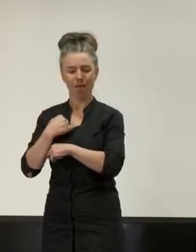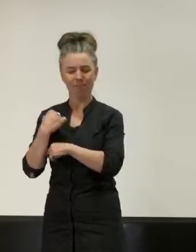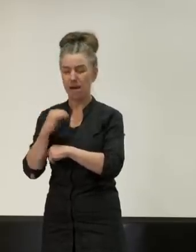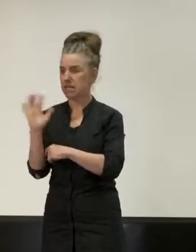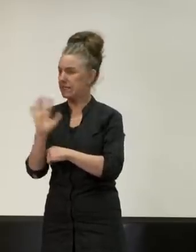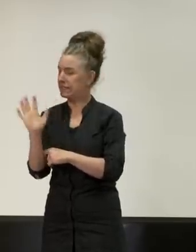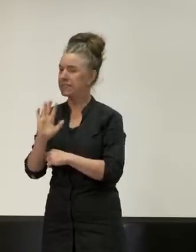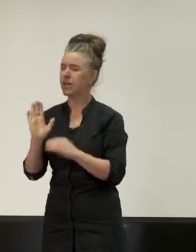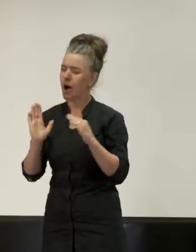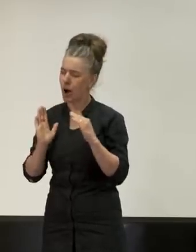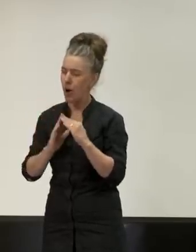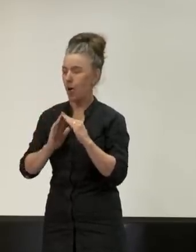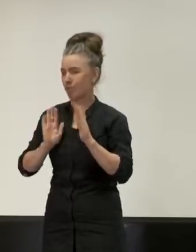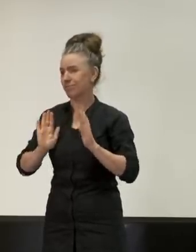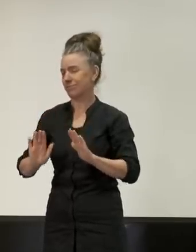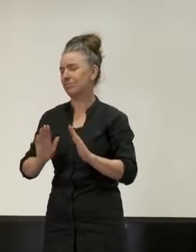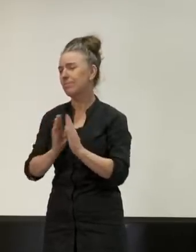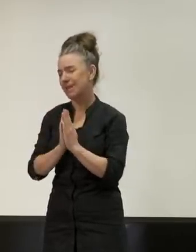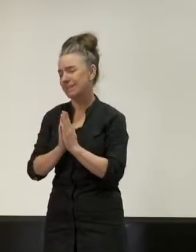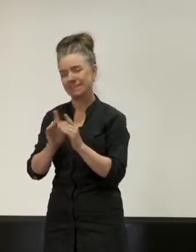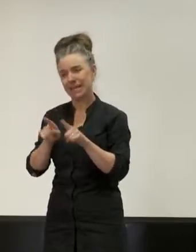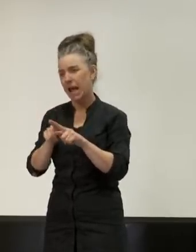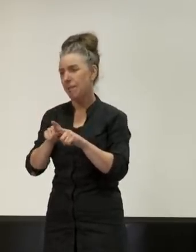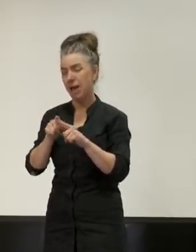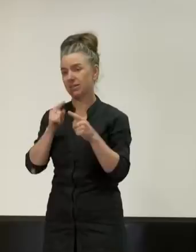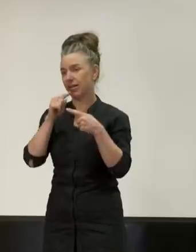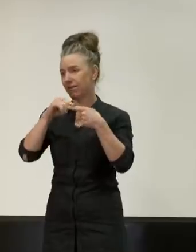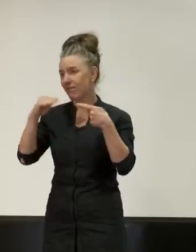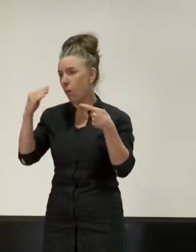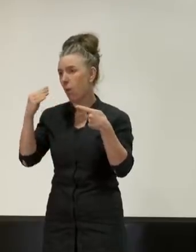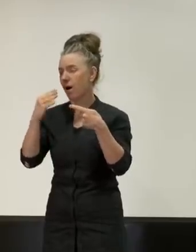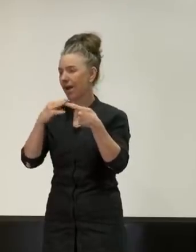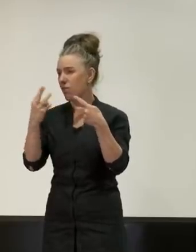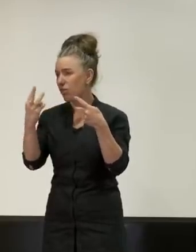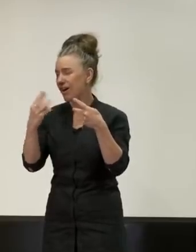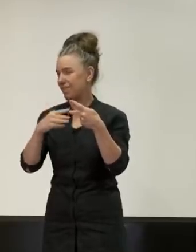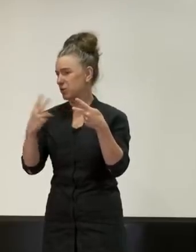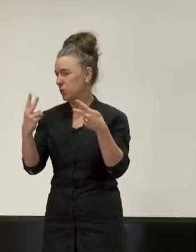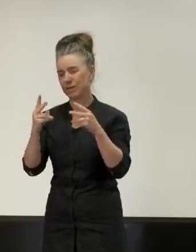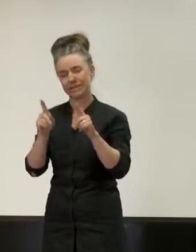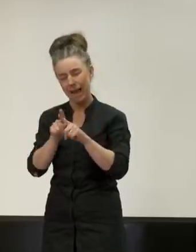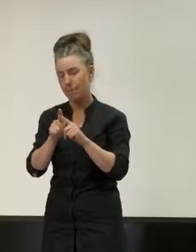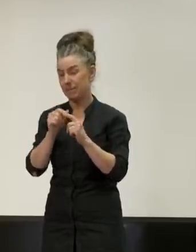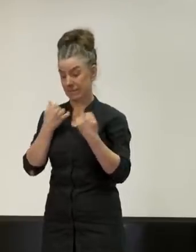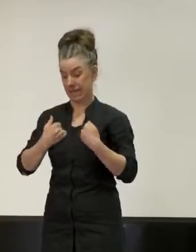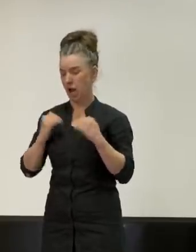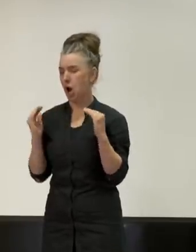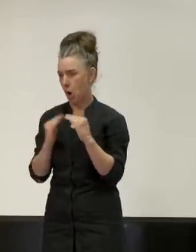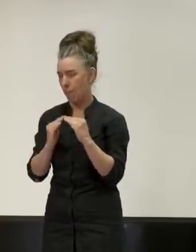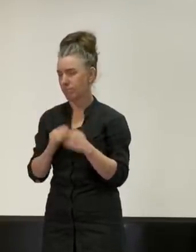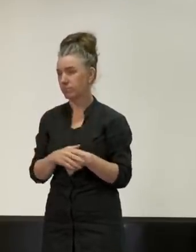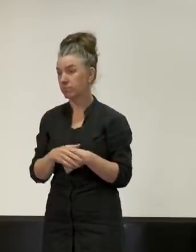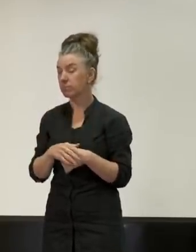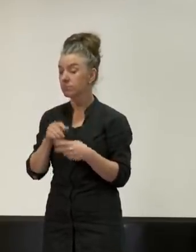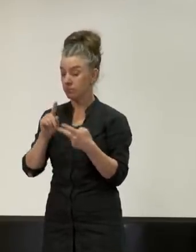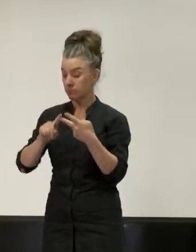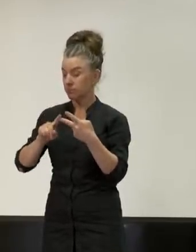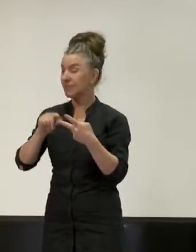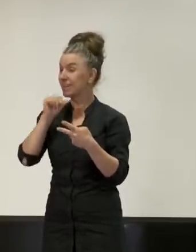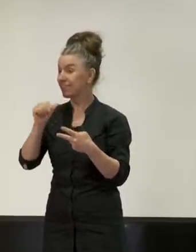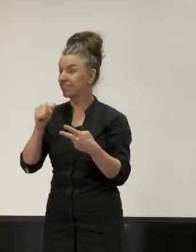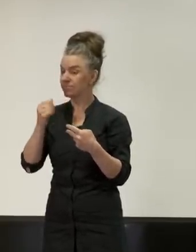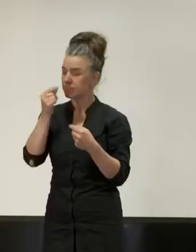sick. Please still stay home if you're unwell. 2, if you have cold or flu-like symptoms, call your doctor